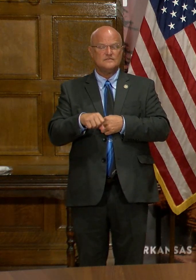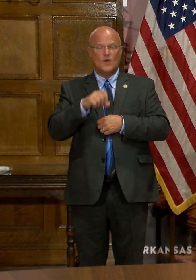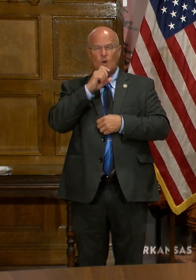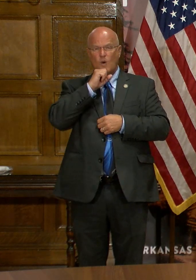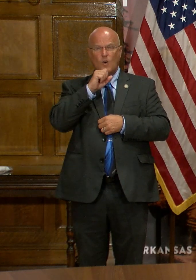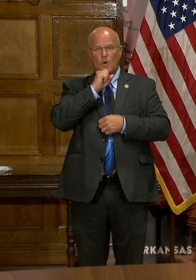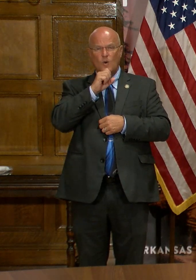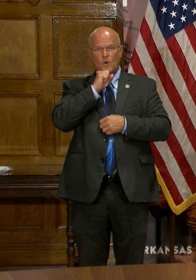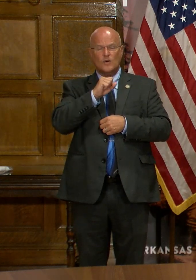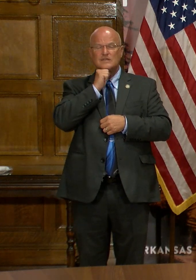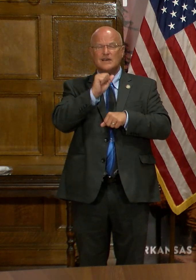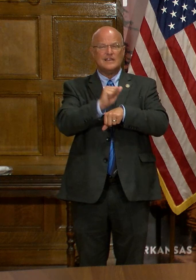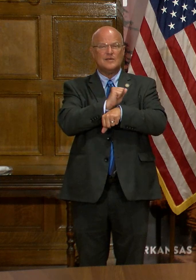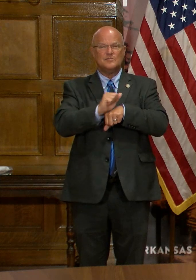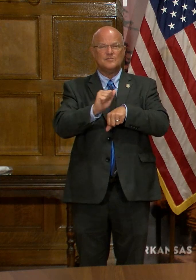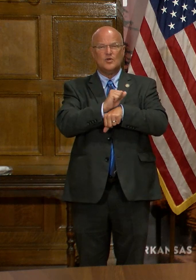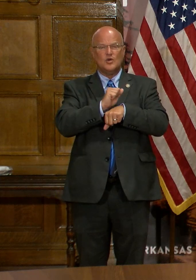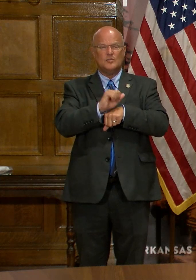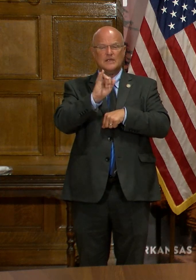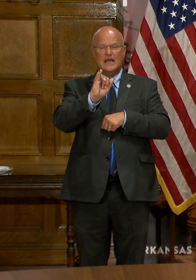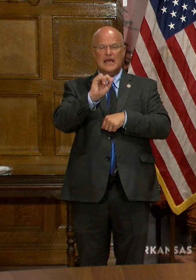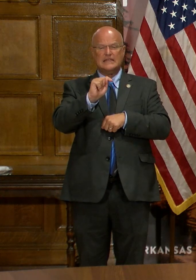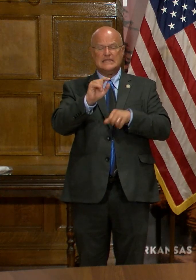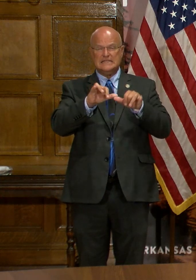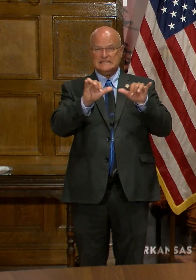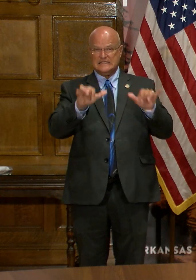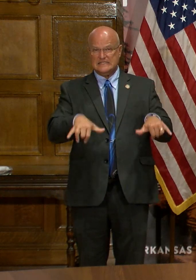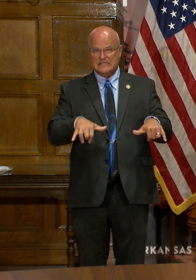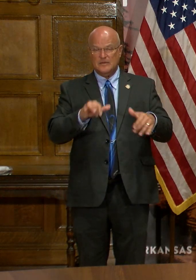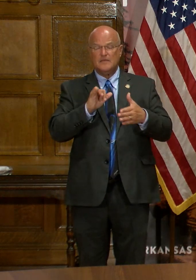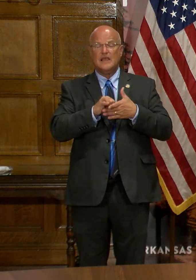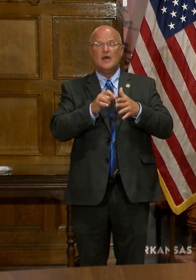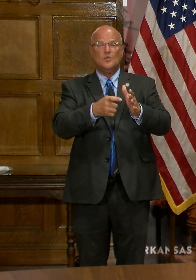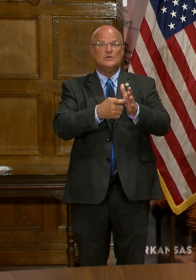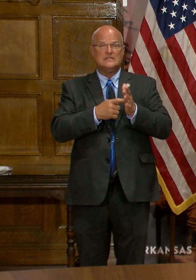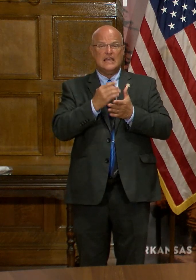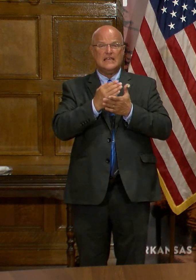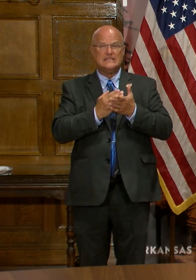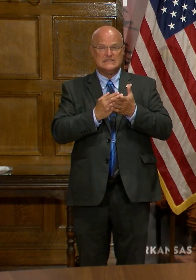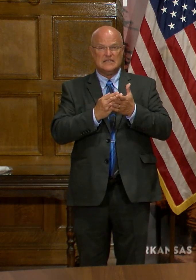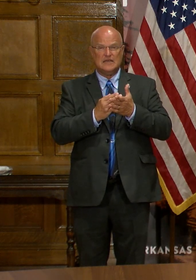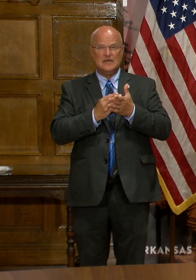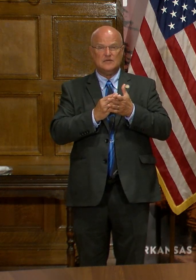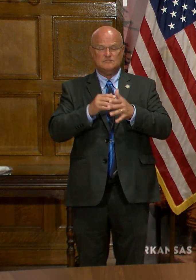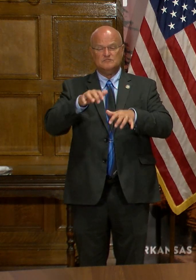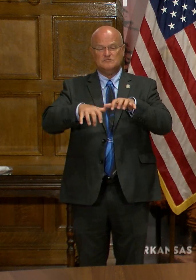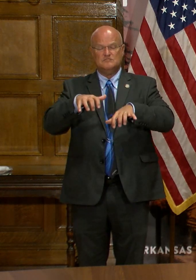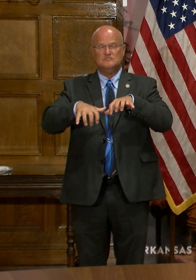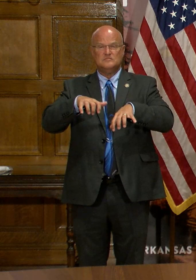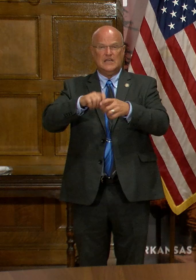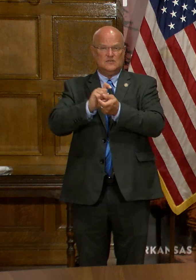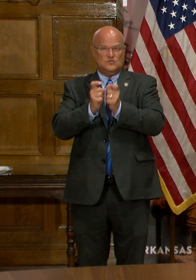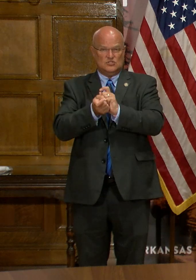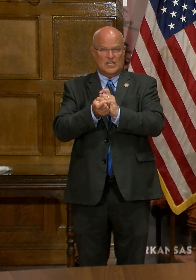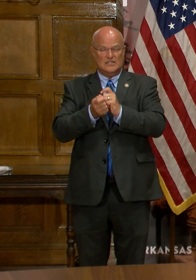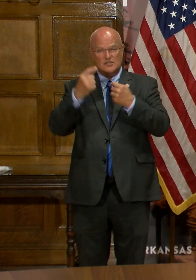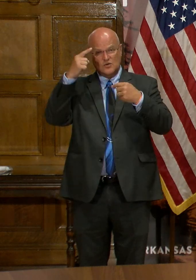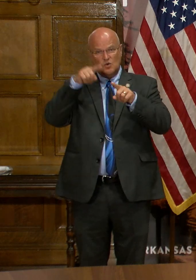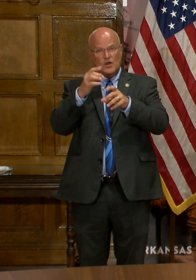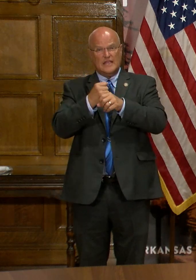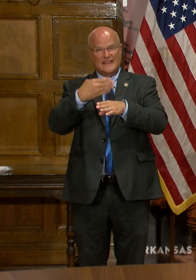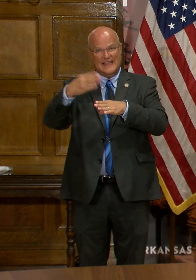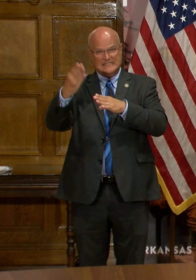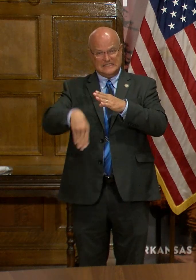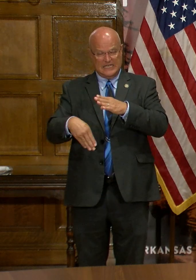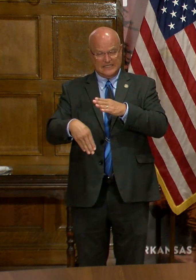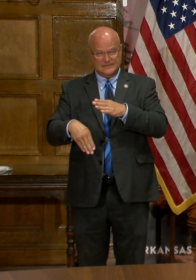antiquated unemployment IT system that's going to take some manual changes in order to get that